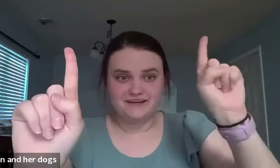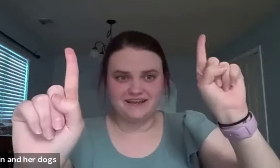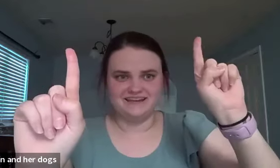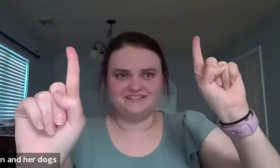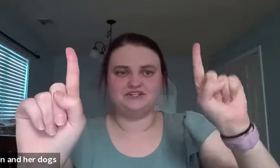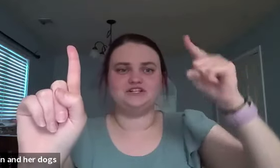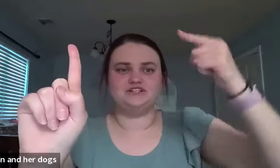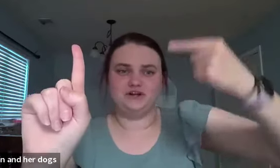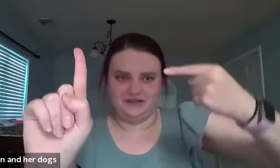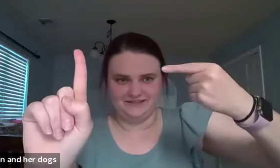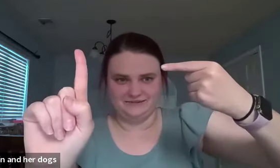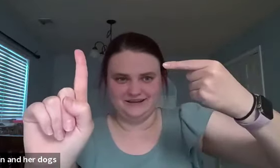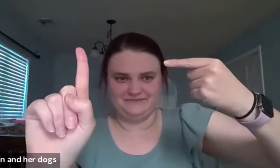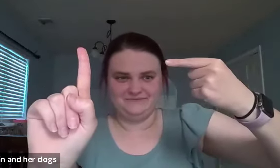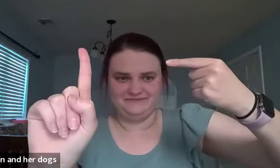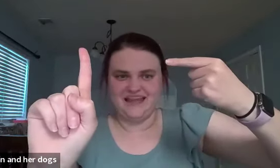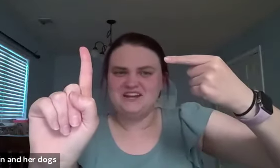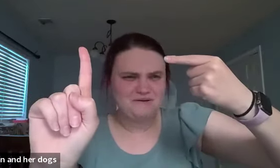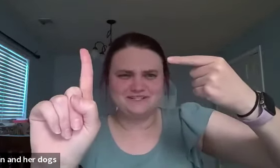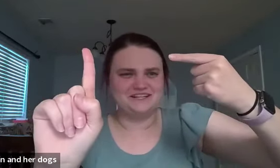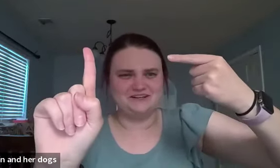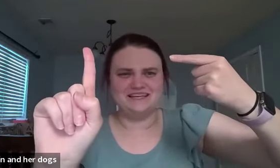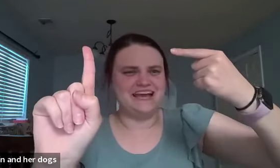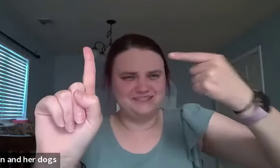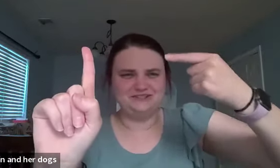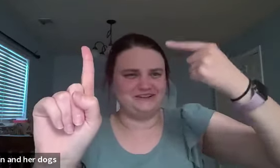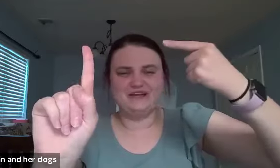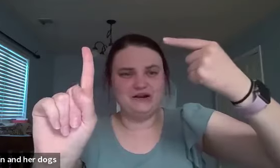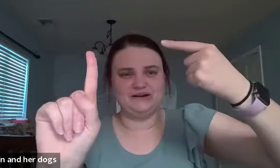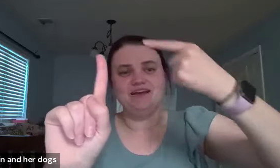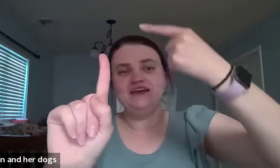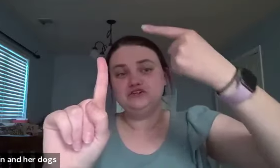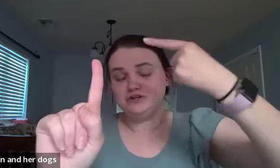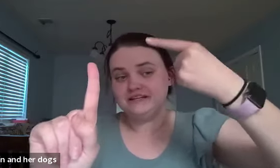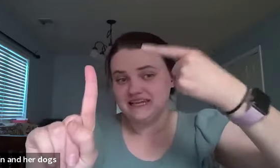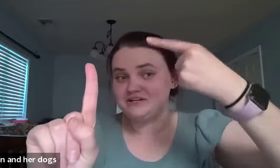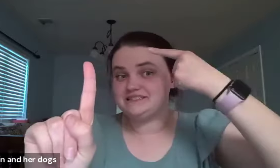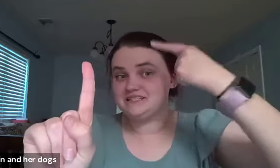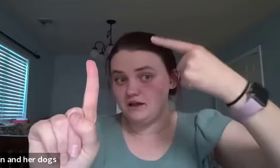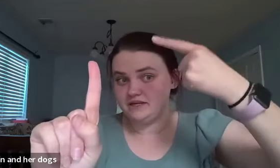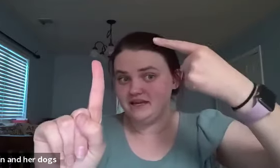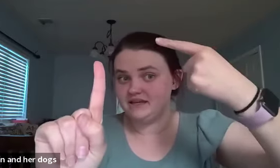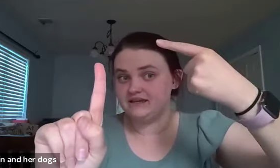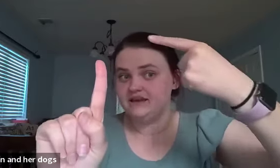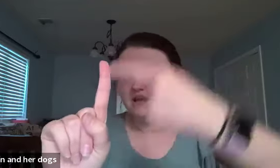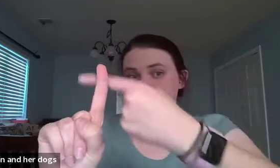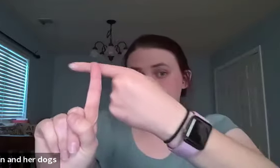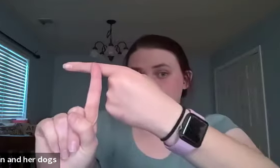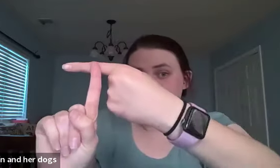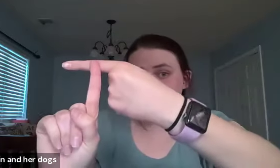dominant hand, you're going to turn it this way. I knew I was going to do this. I told you, it's awkward. You're going to take your dominant hand and brush